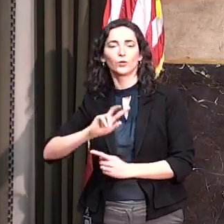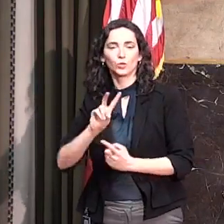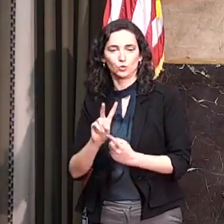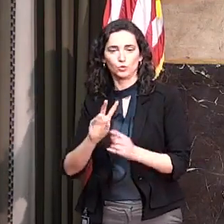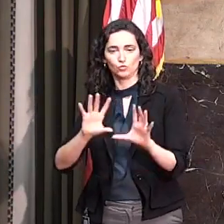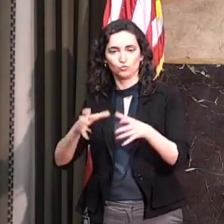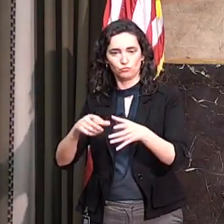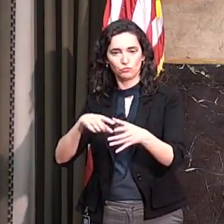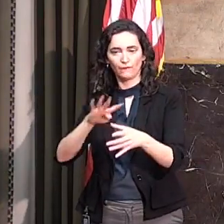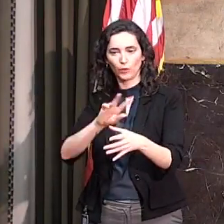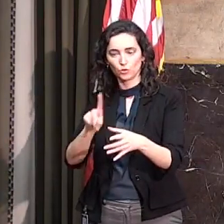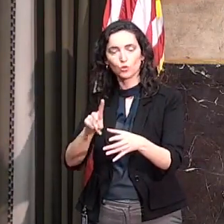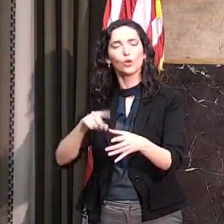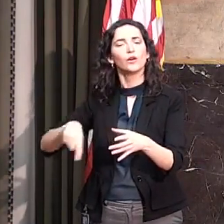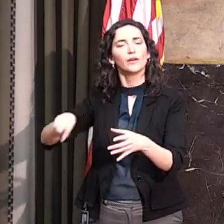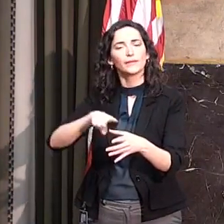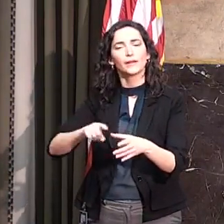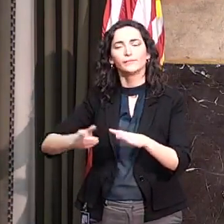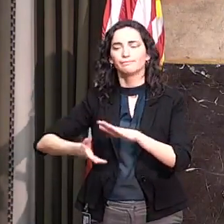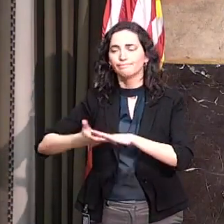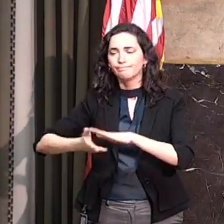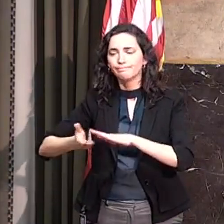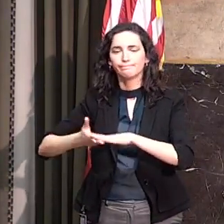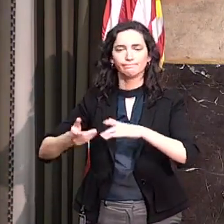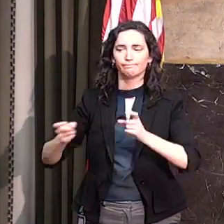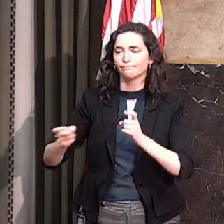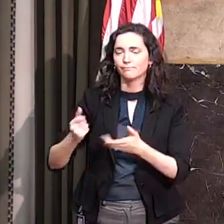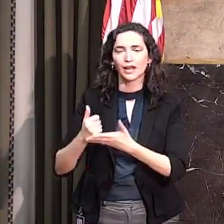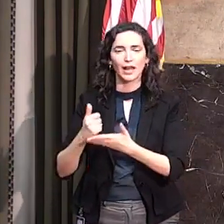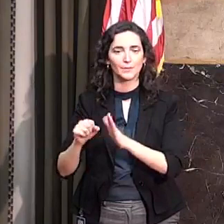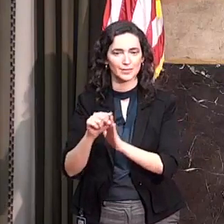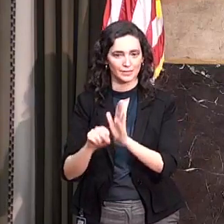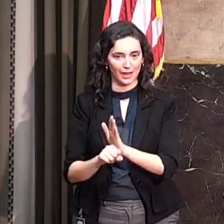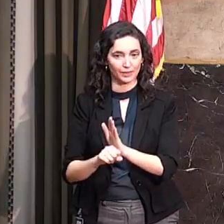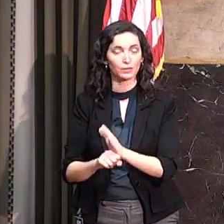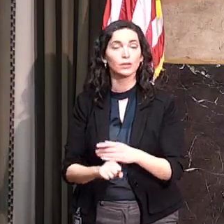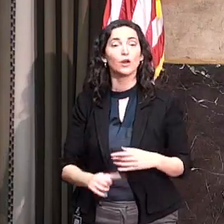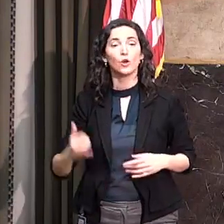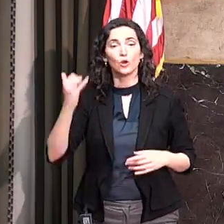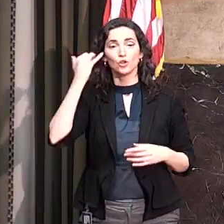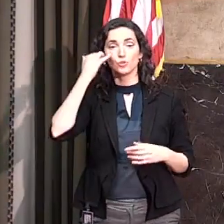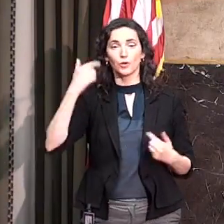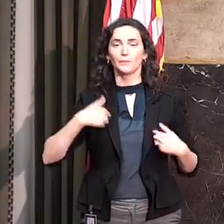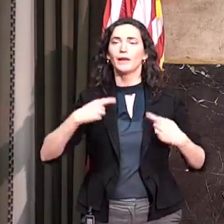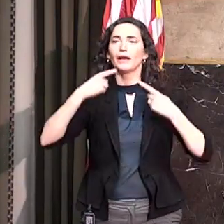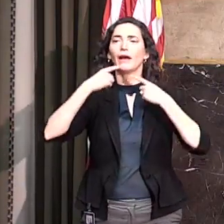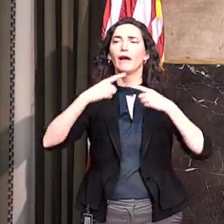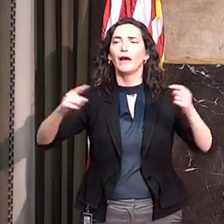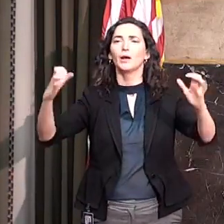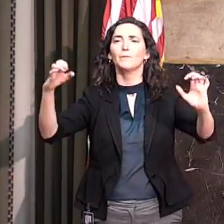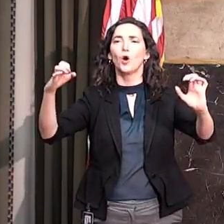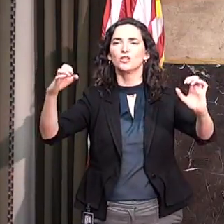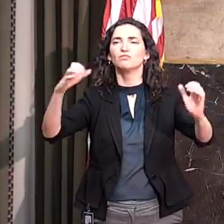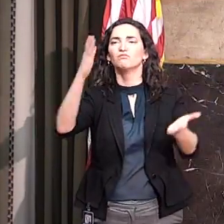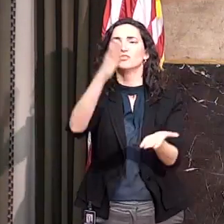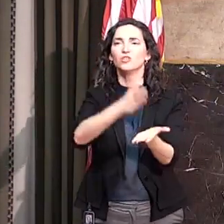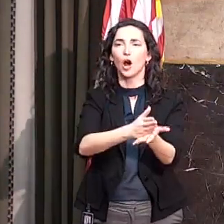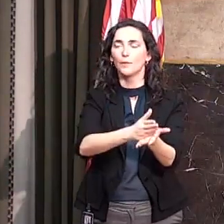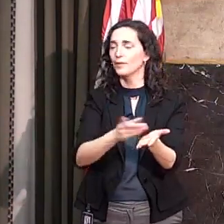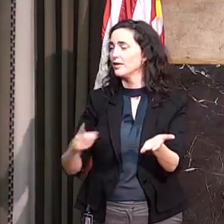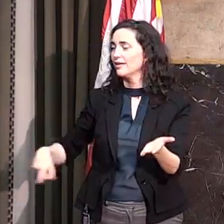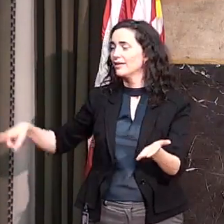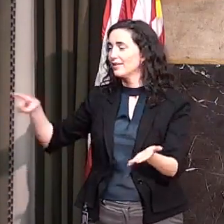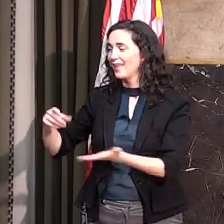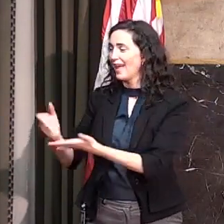These are active duty individuals who are in our state helping out. I wouldn't want to put at jeopardy our ability to continue to use